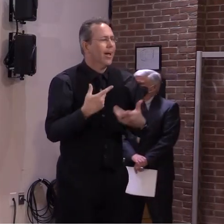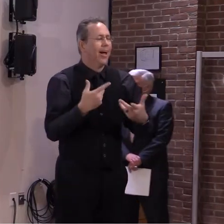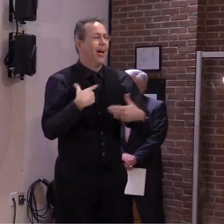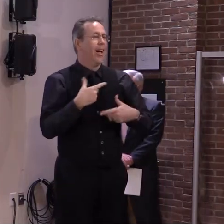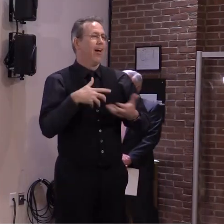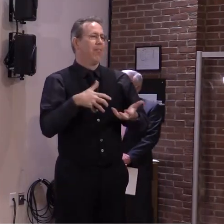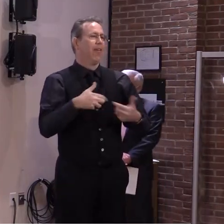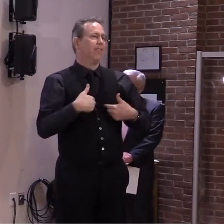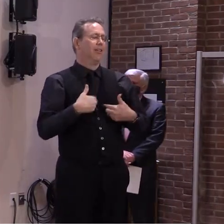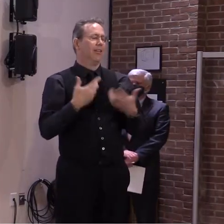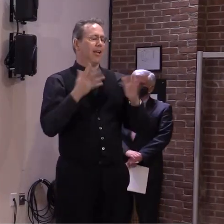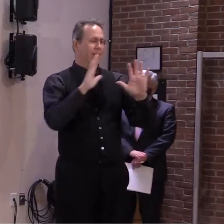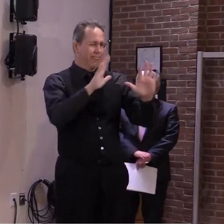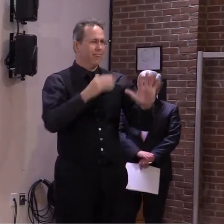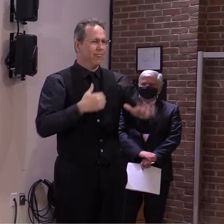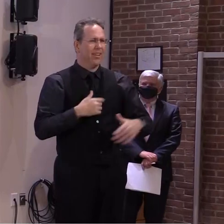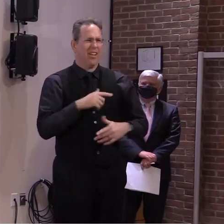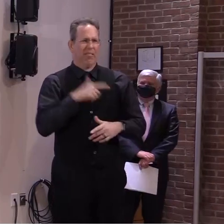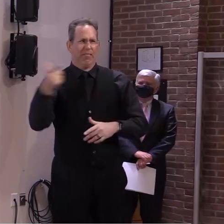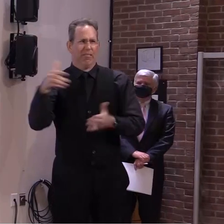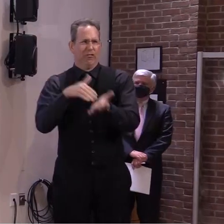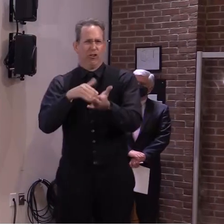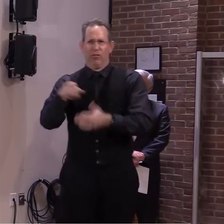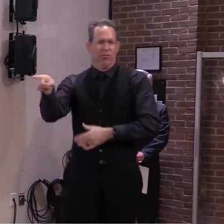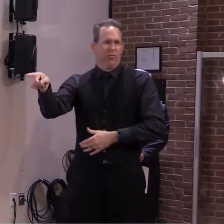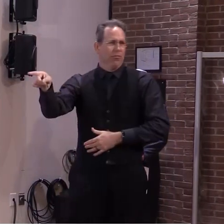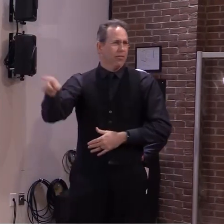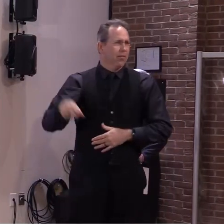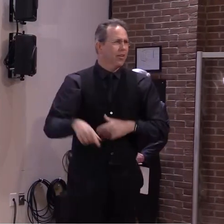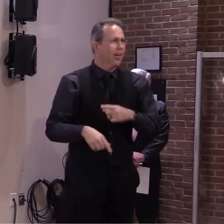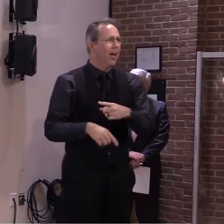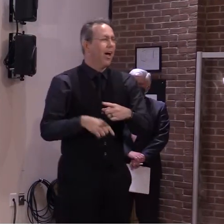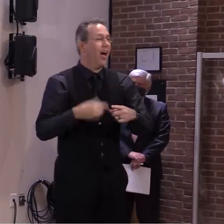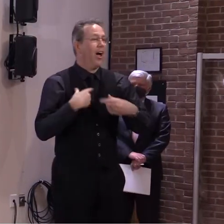Governor, he's lost me too, but I will do what I can do here.